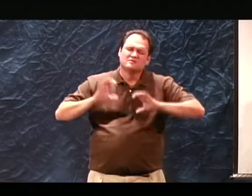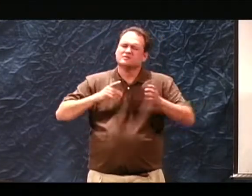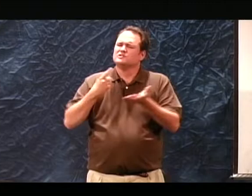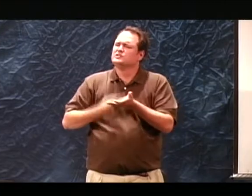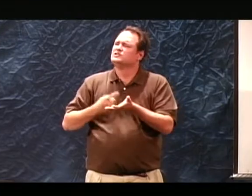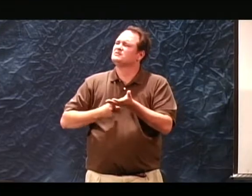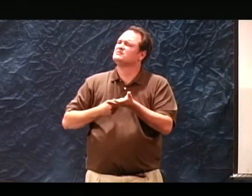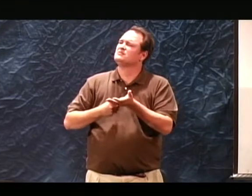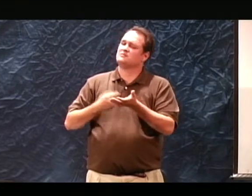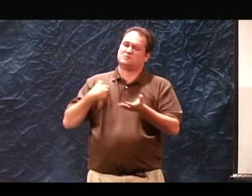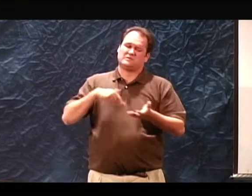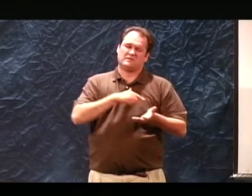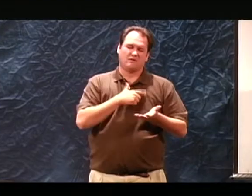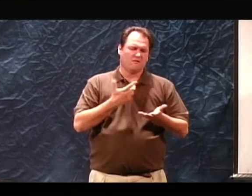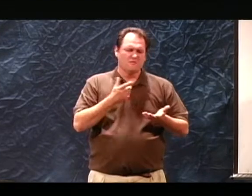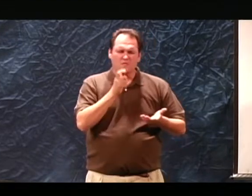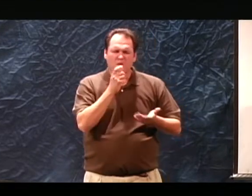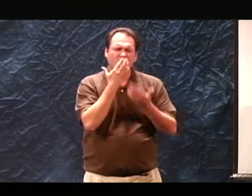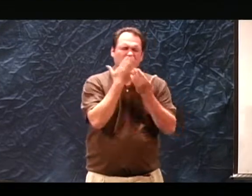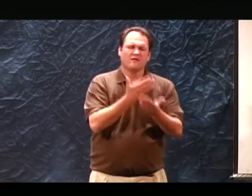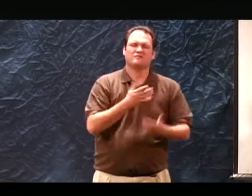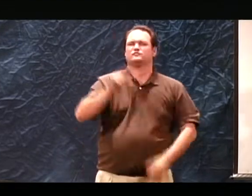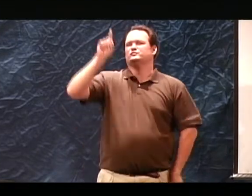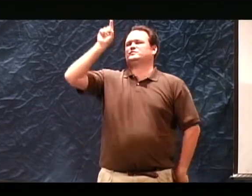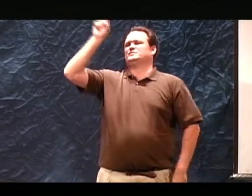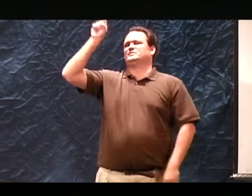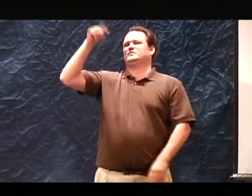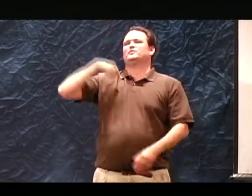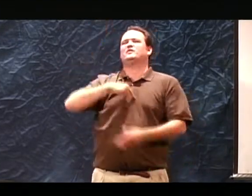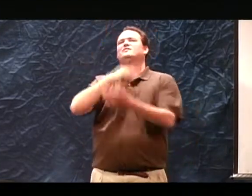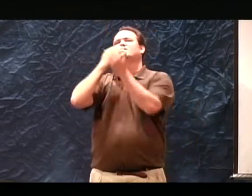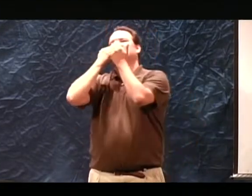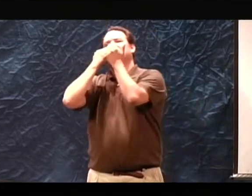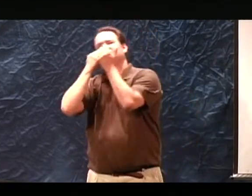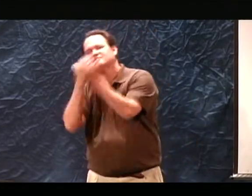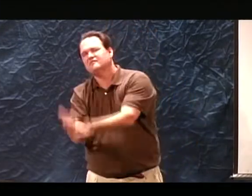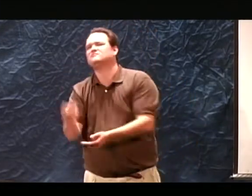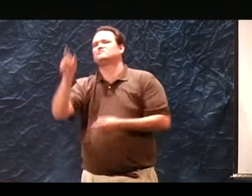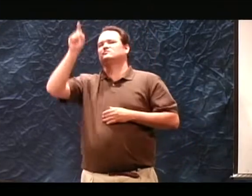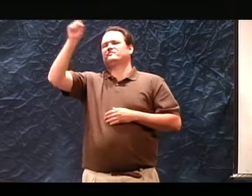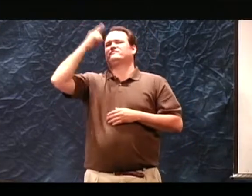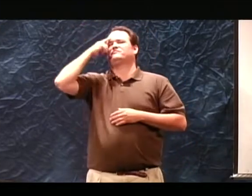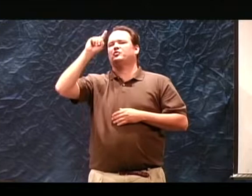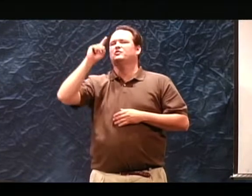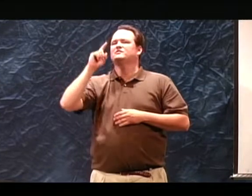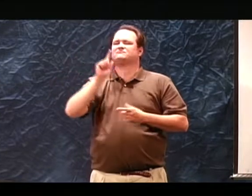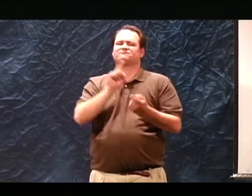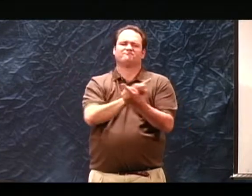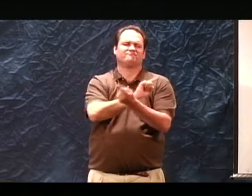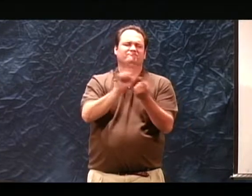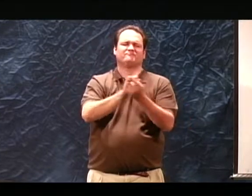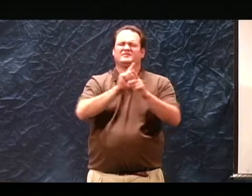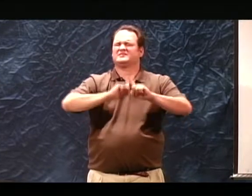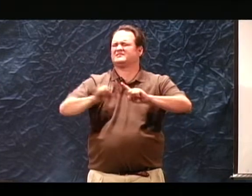and we all come together able to fellowship being great grateful to you